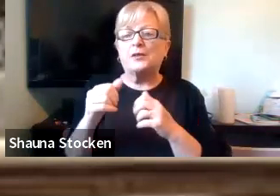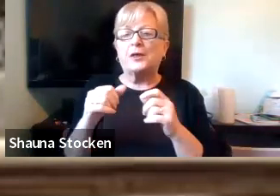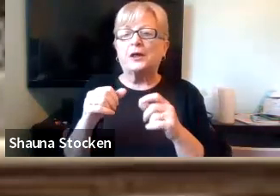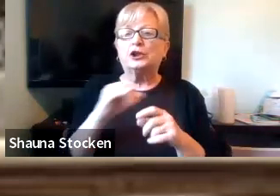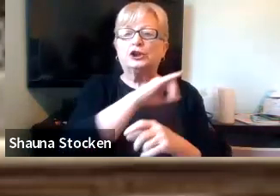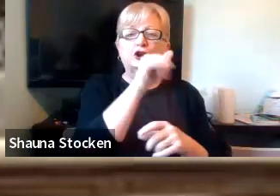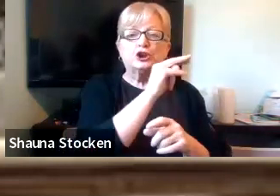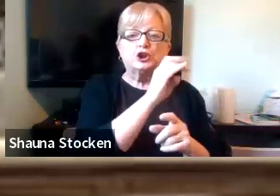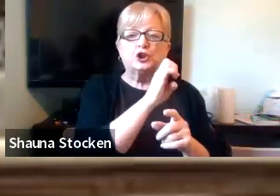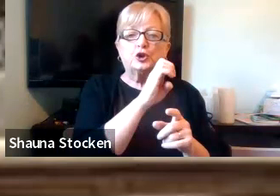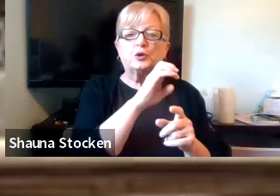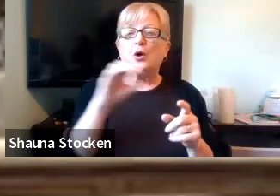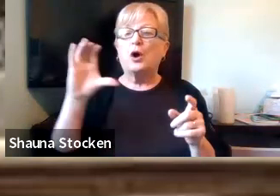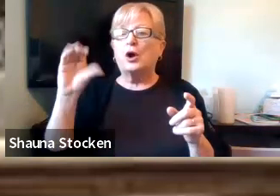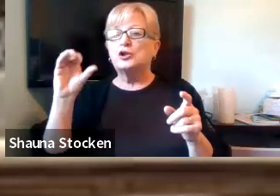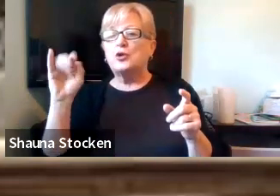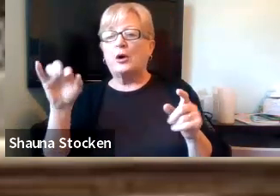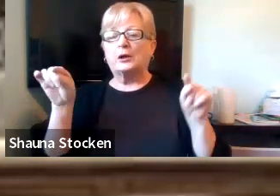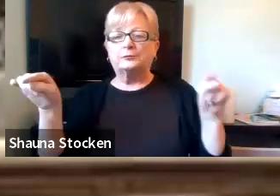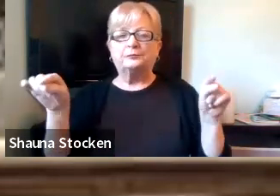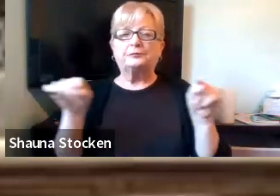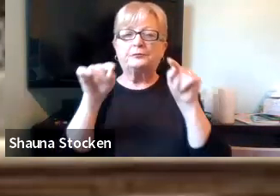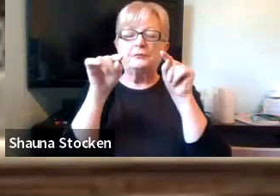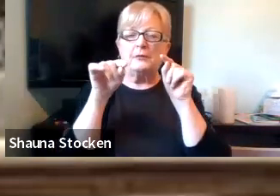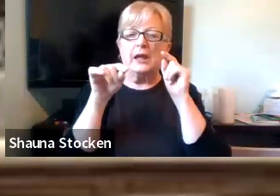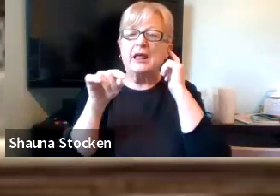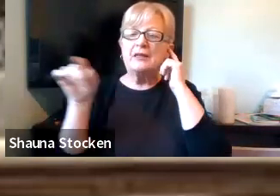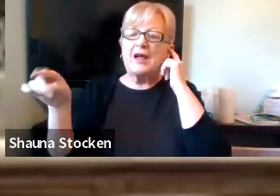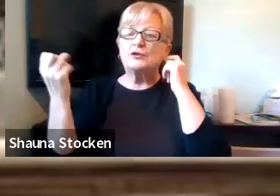fancy ovens, they have around 12 features. The